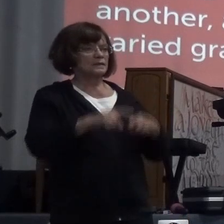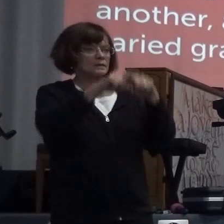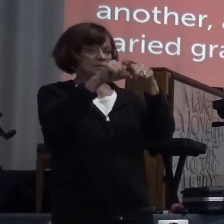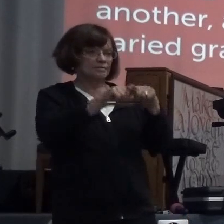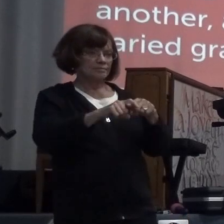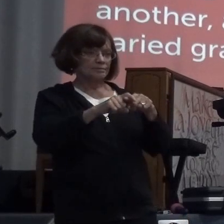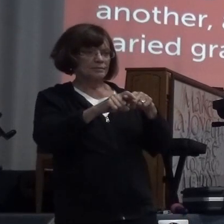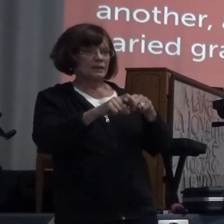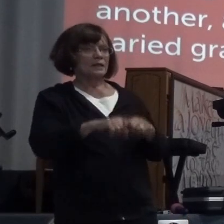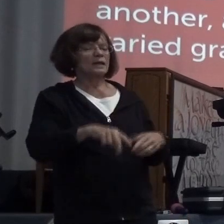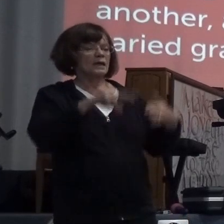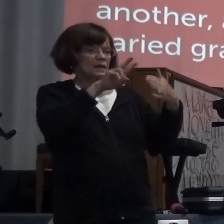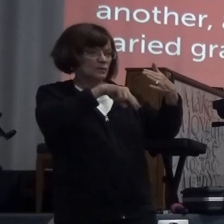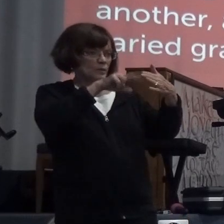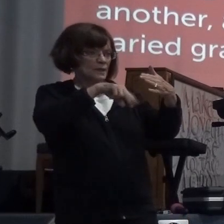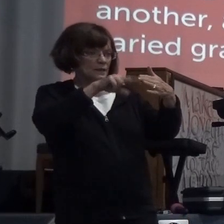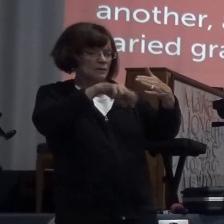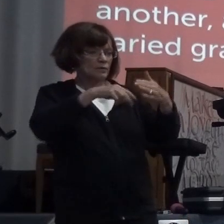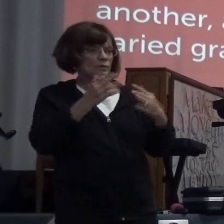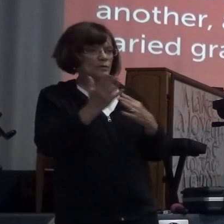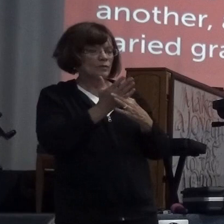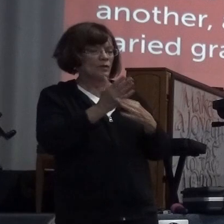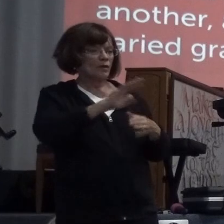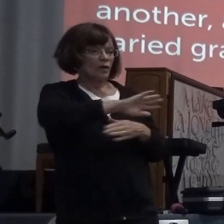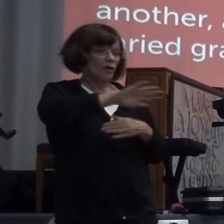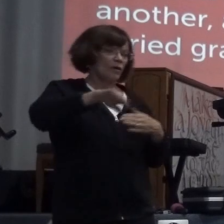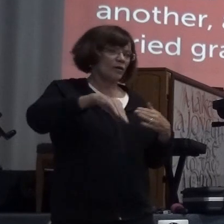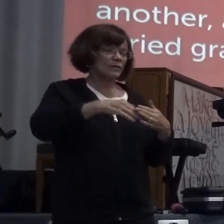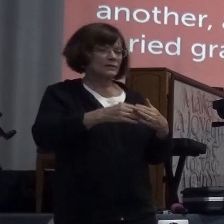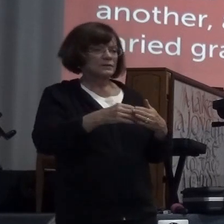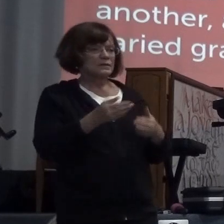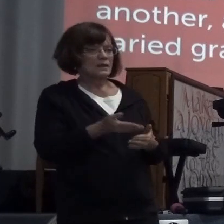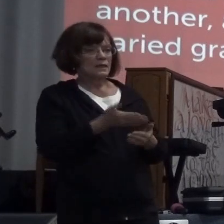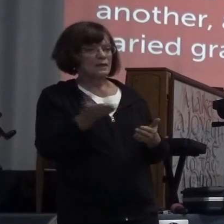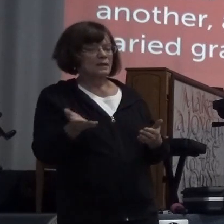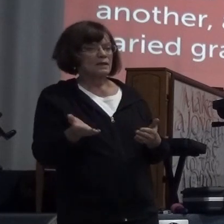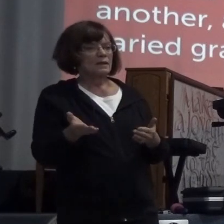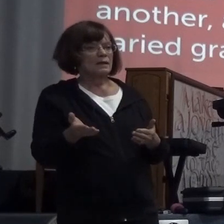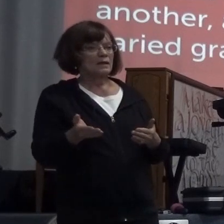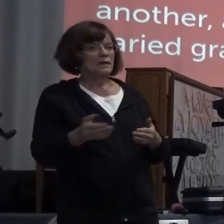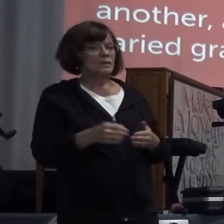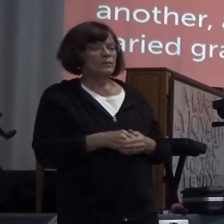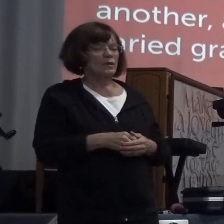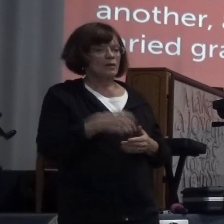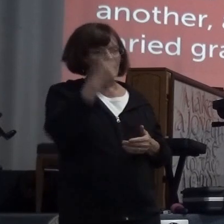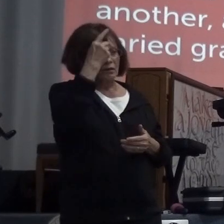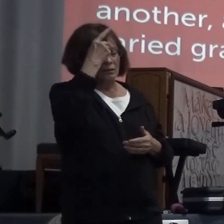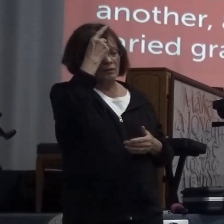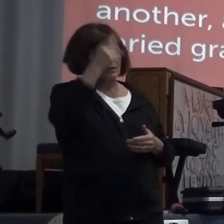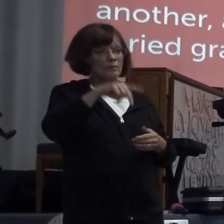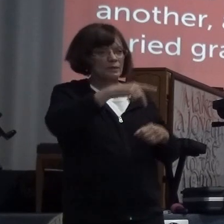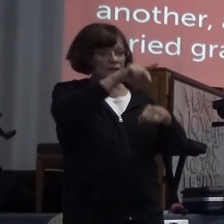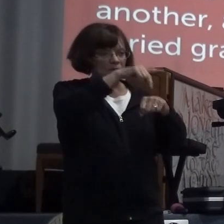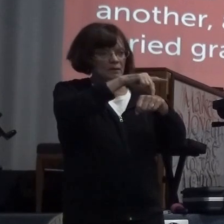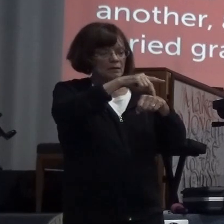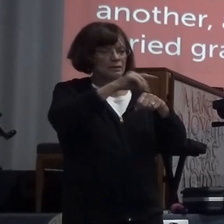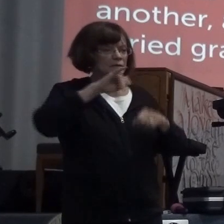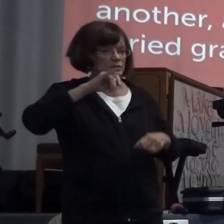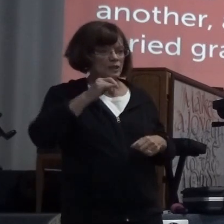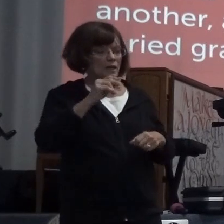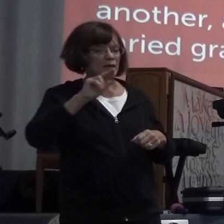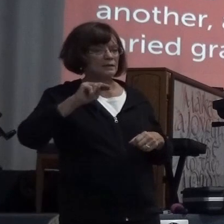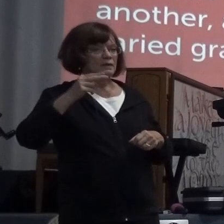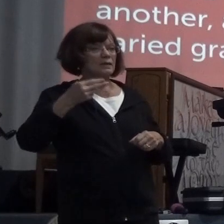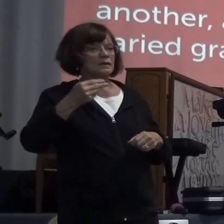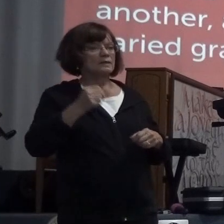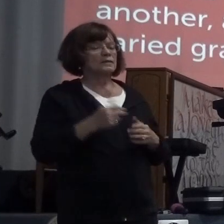it, the whole thing, because Paul or Peter or John, they're trying to get a point out through the whole letter.